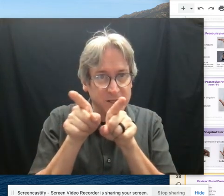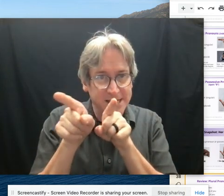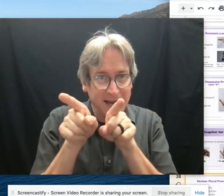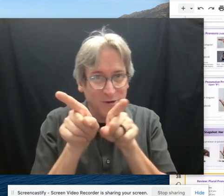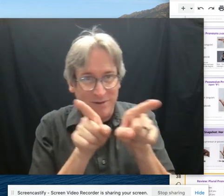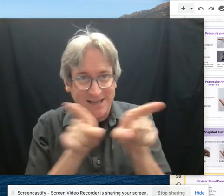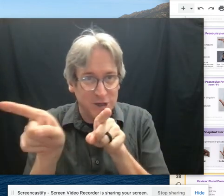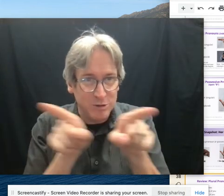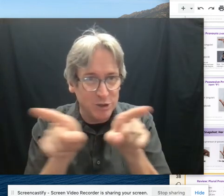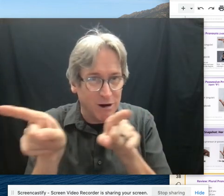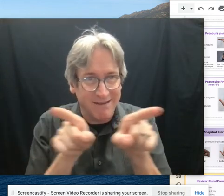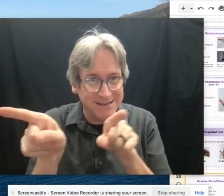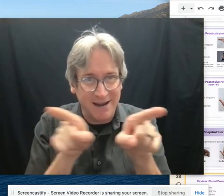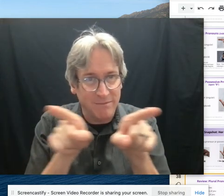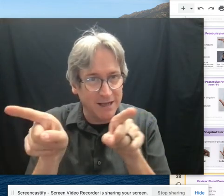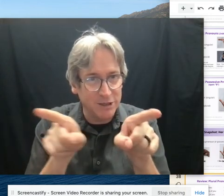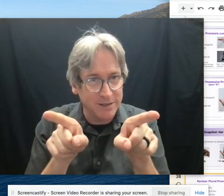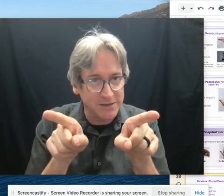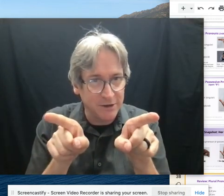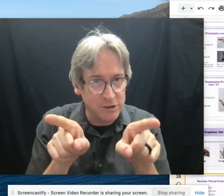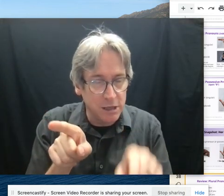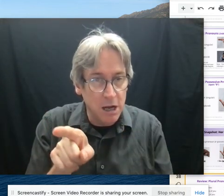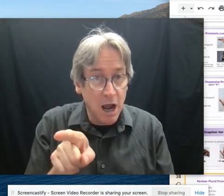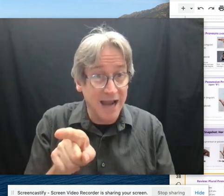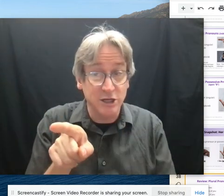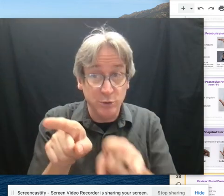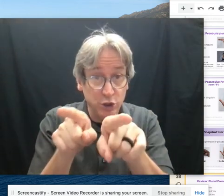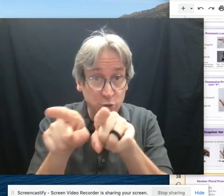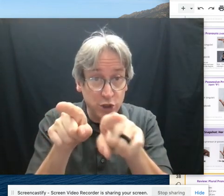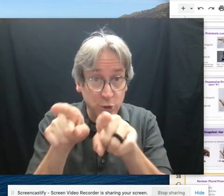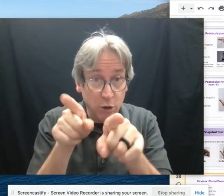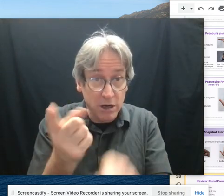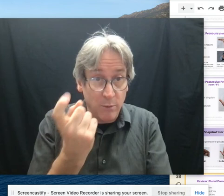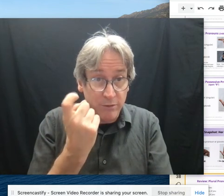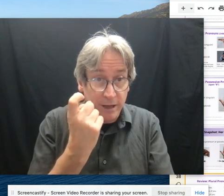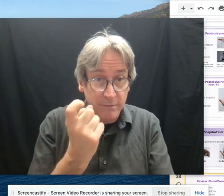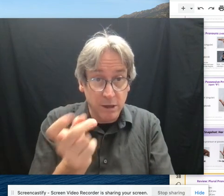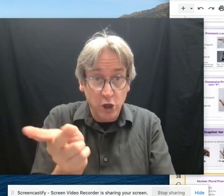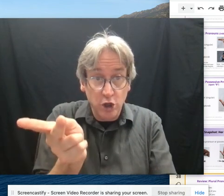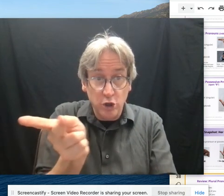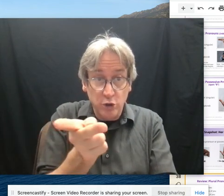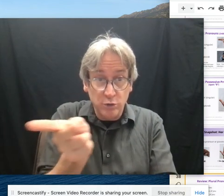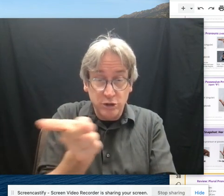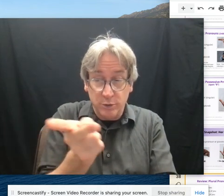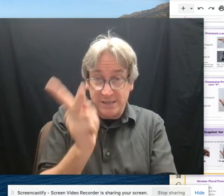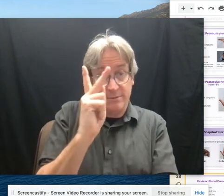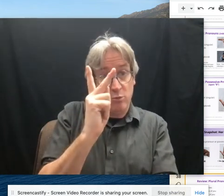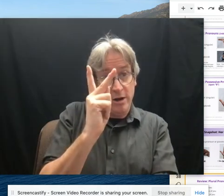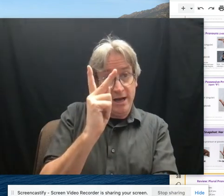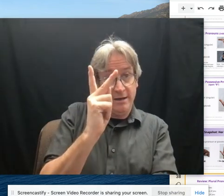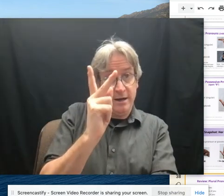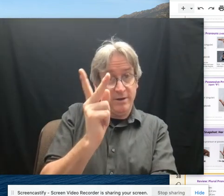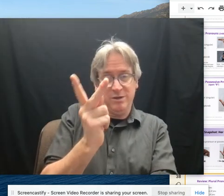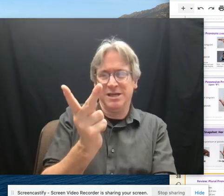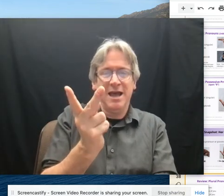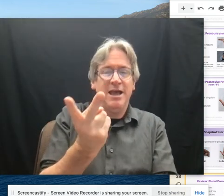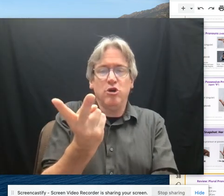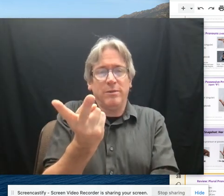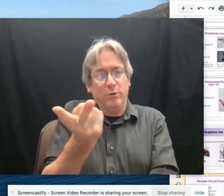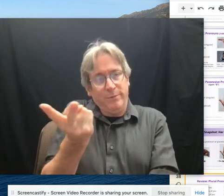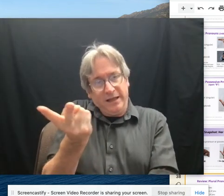did with same, where we said you two are the same, like 2 index fingers. I can do you two come with me. You two, except I'm one-handed. I'm going to